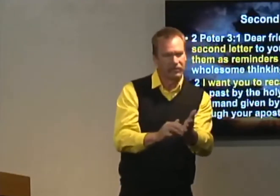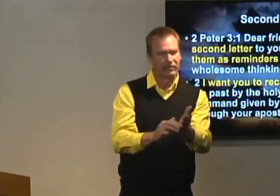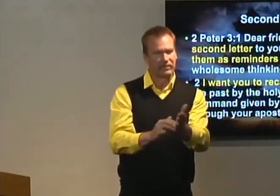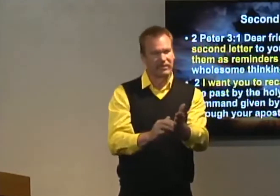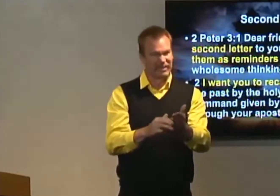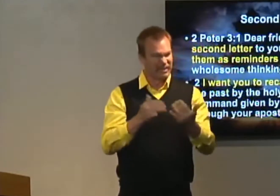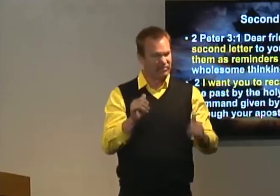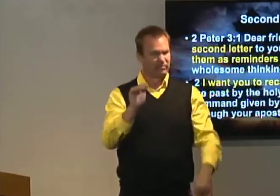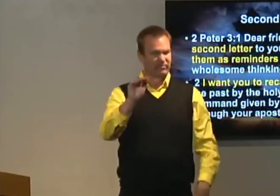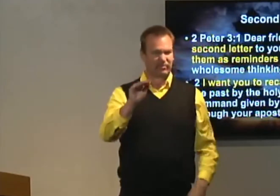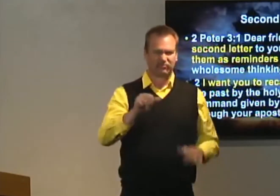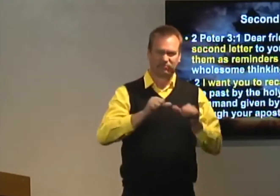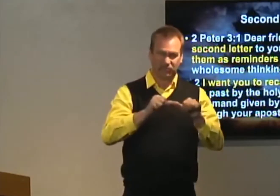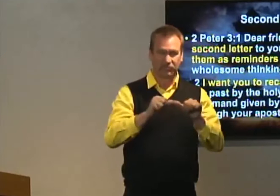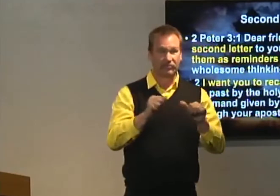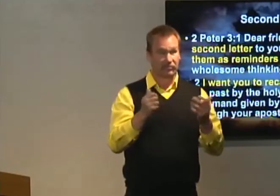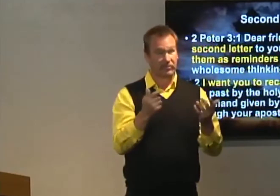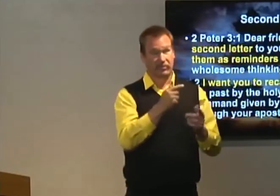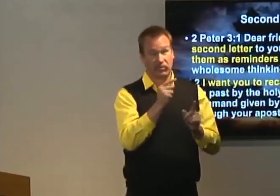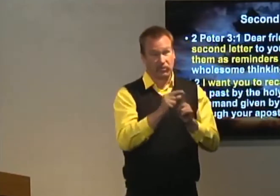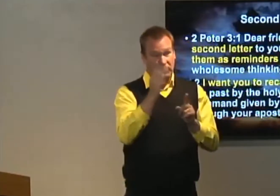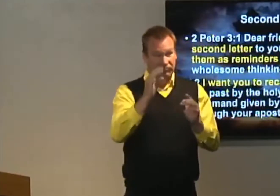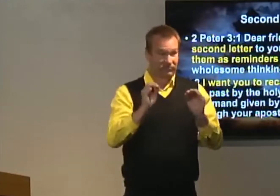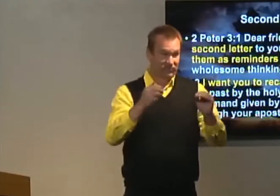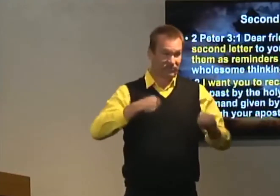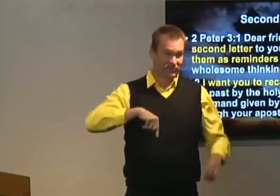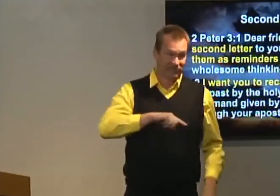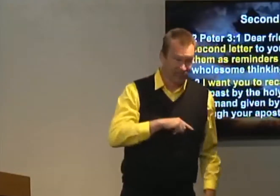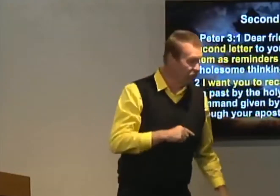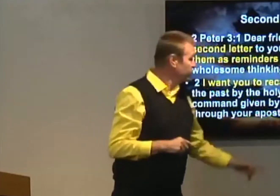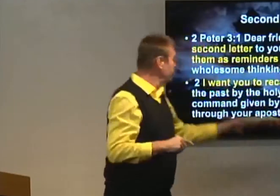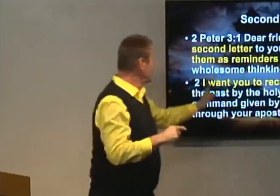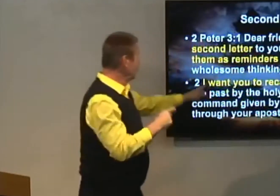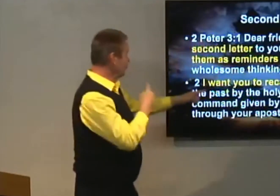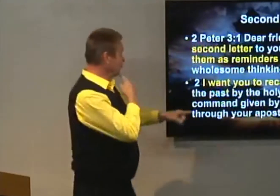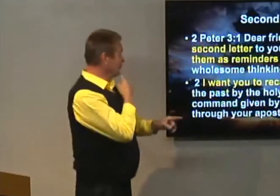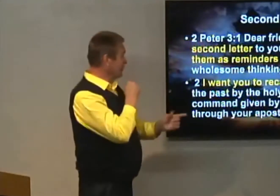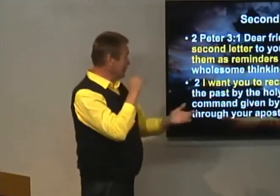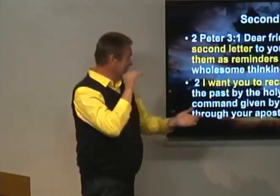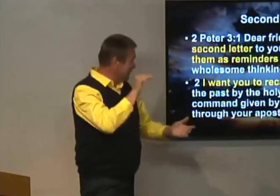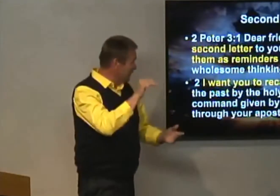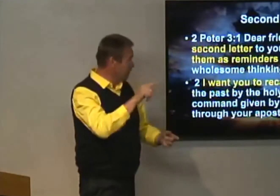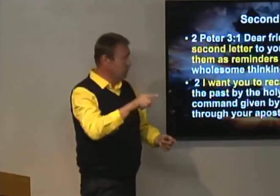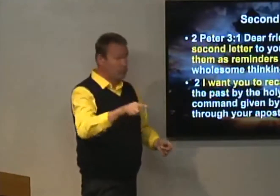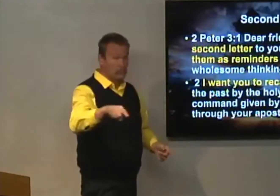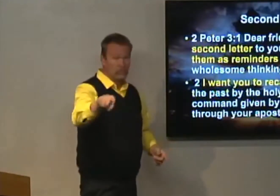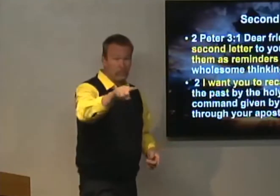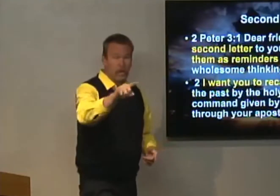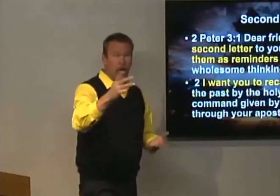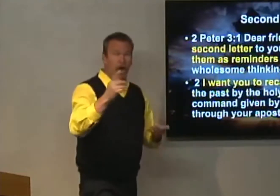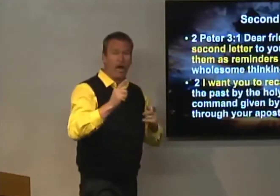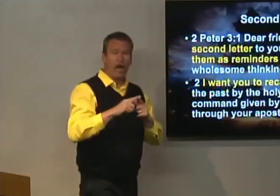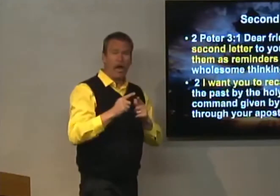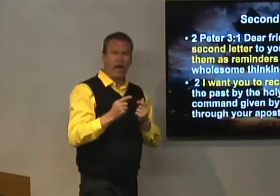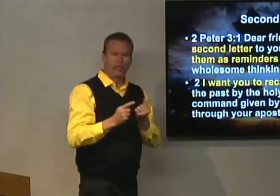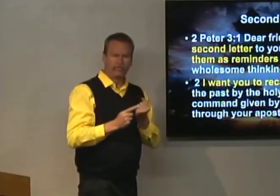and again and again. And it continues on. So the word is for us. So he says, I have written both of